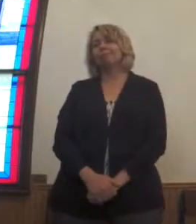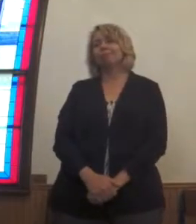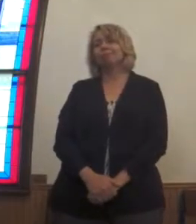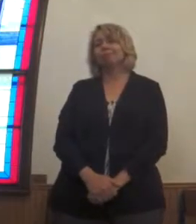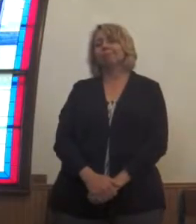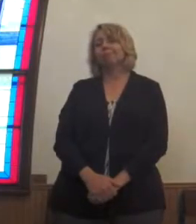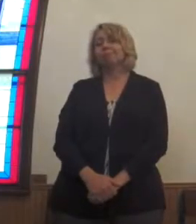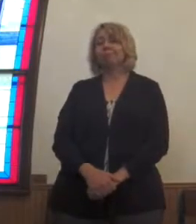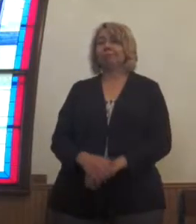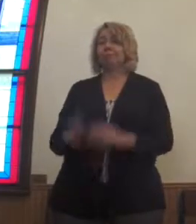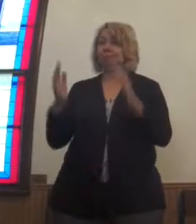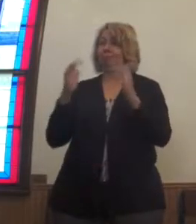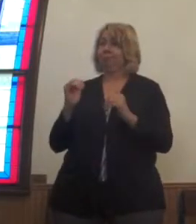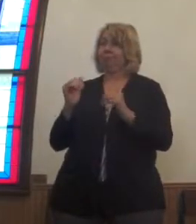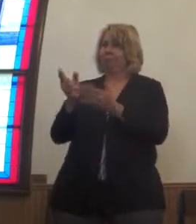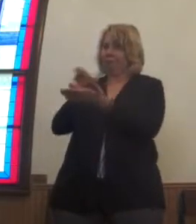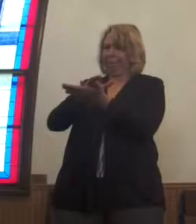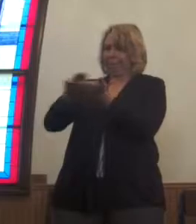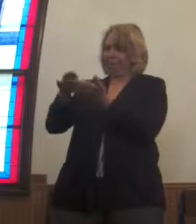The pure.